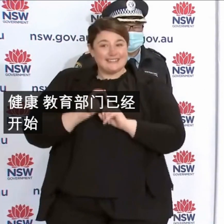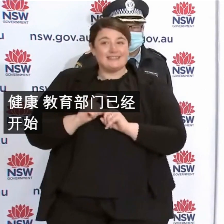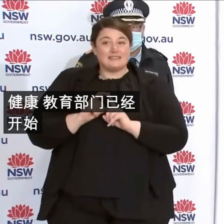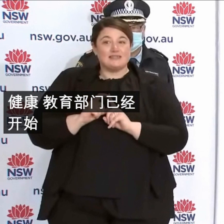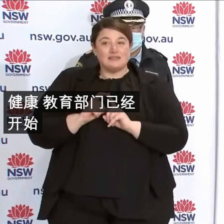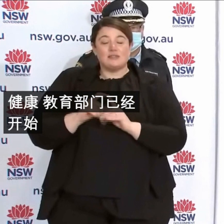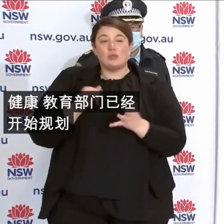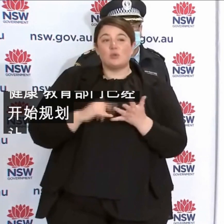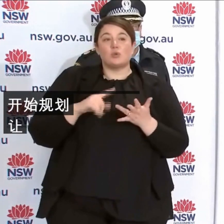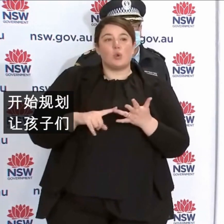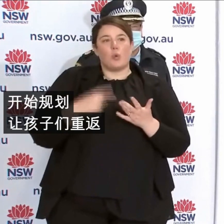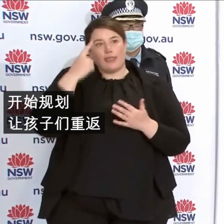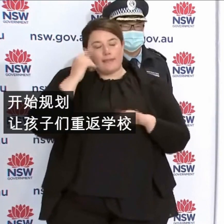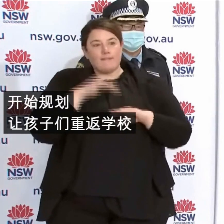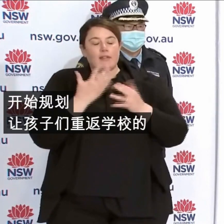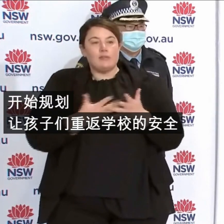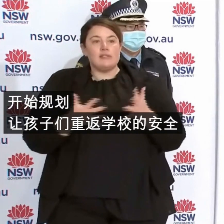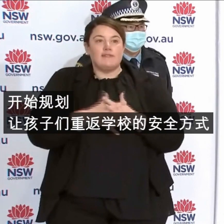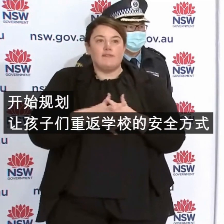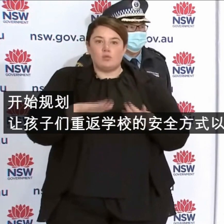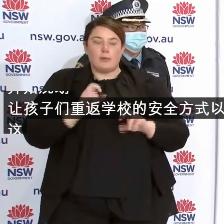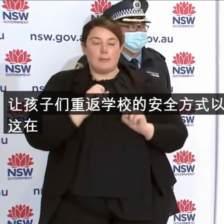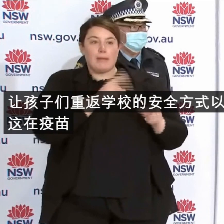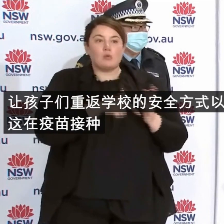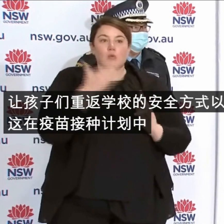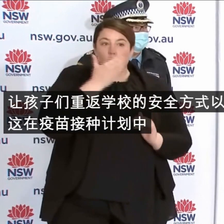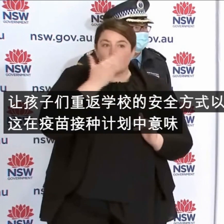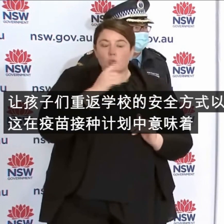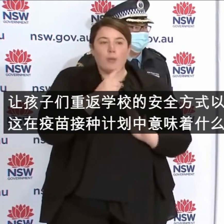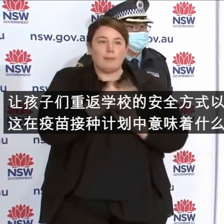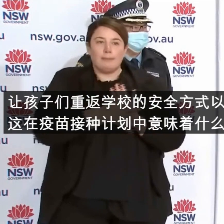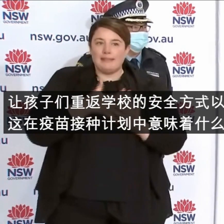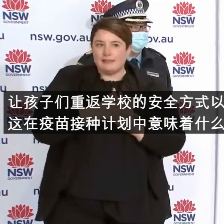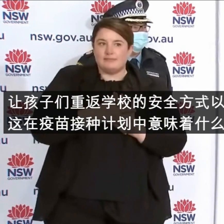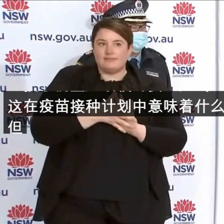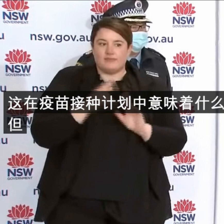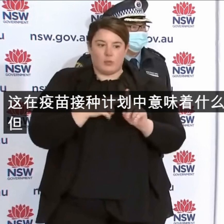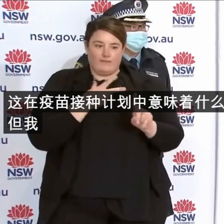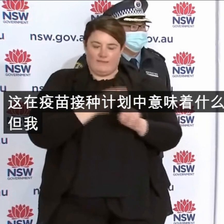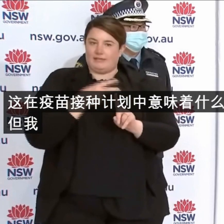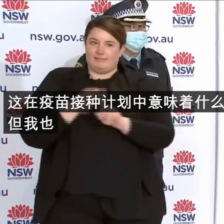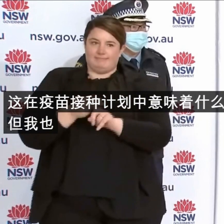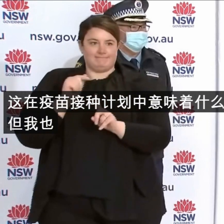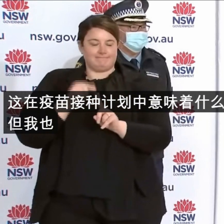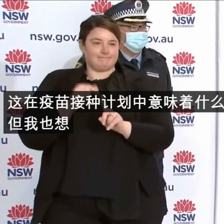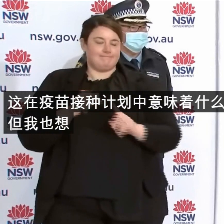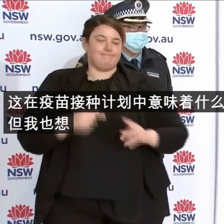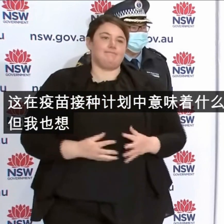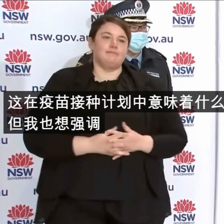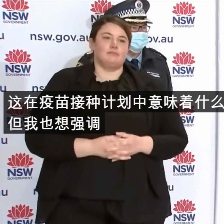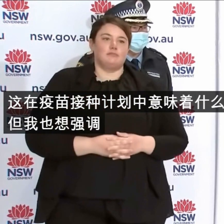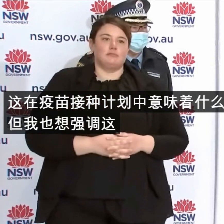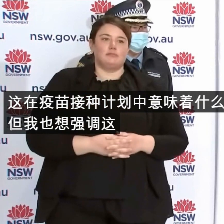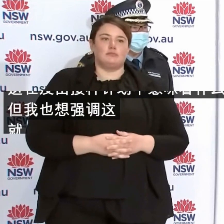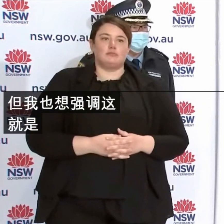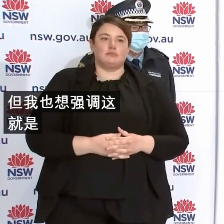started planning work for what is a safe way for kids to go back to school and what that means in the vaccination program. But I also want